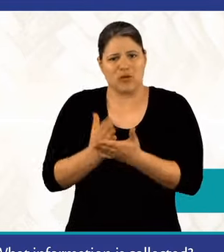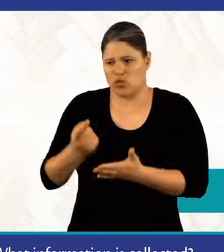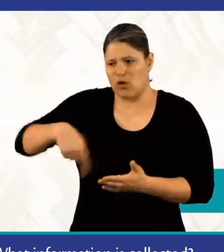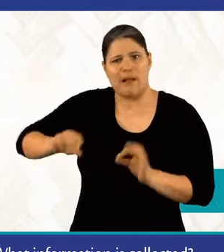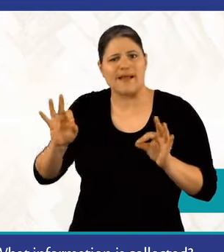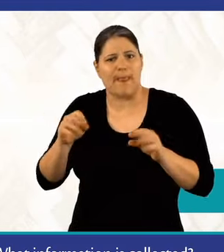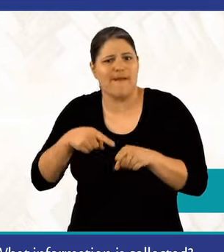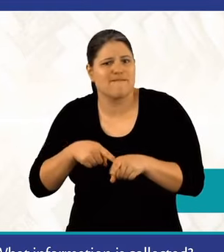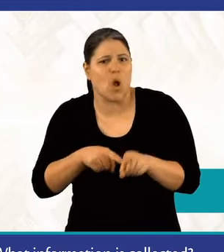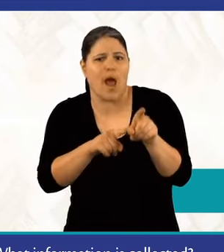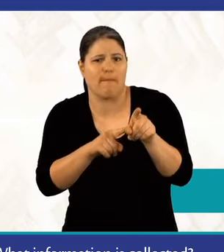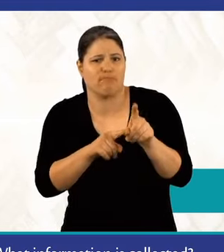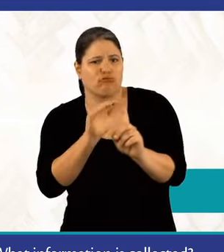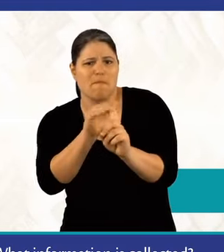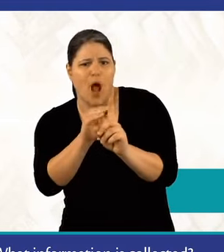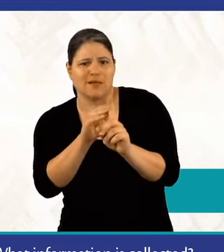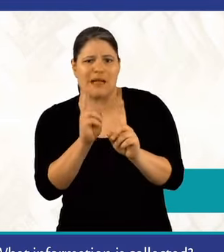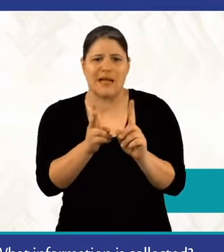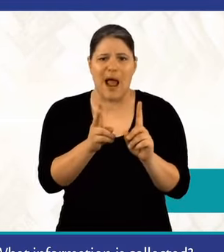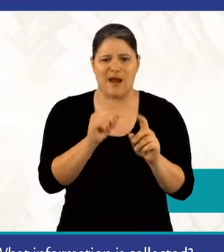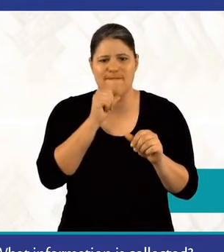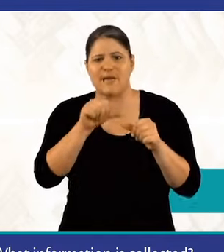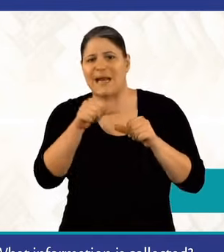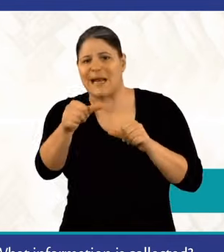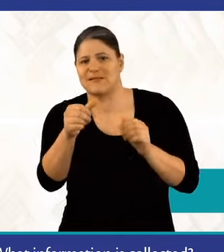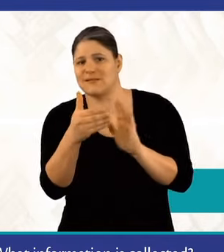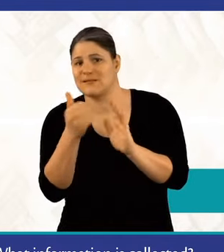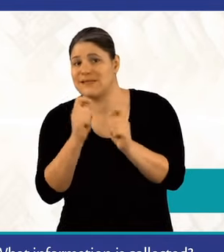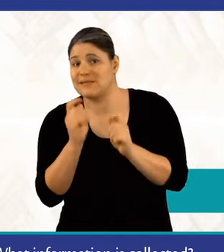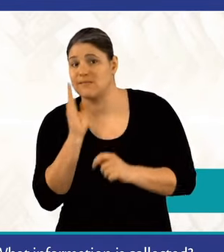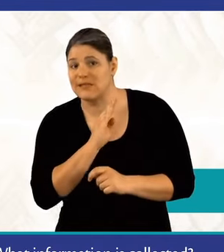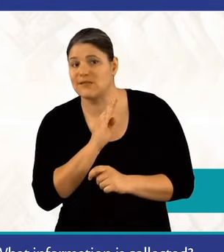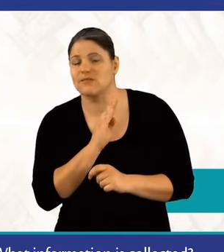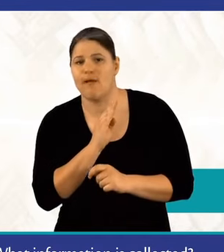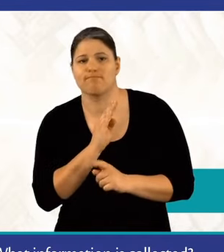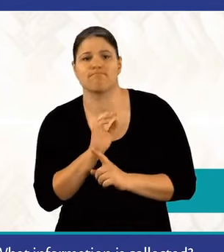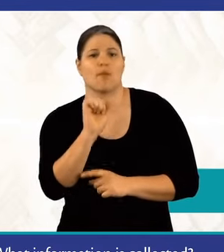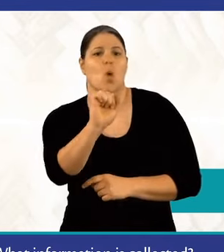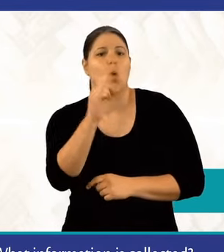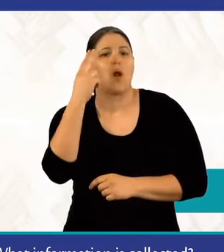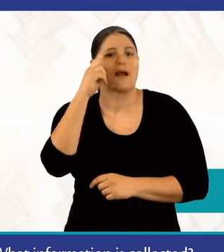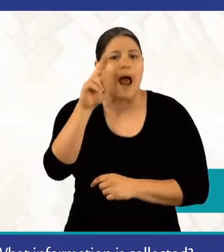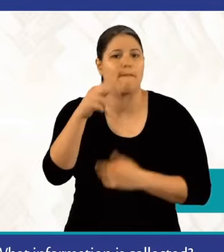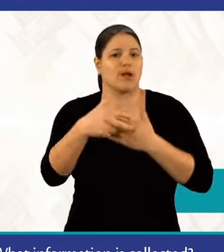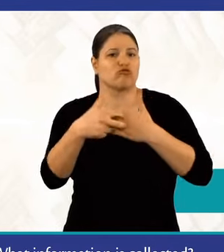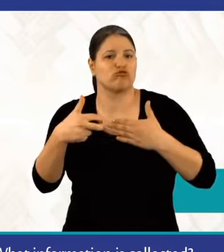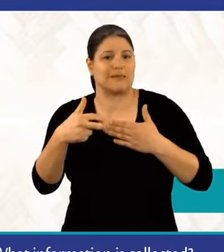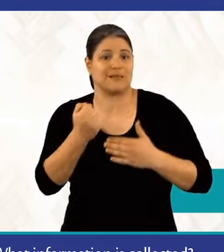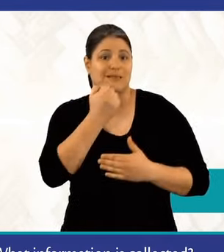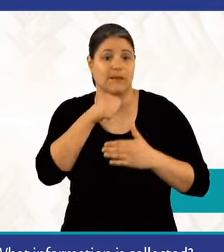In order to ensure no follow-up, your name, address, date of birth, and National Health Index number will be